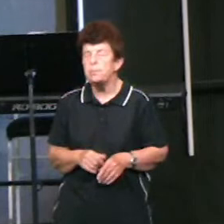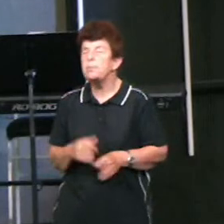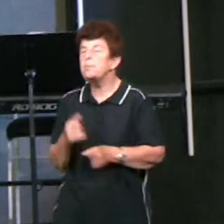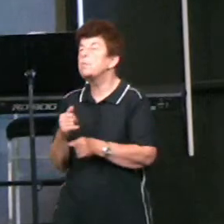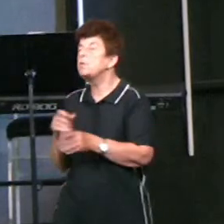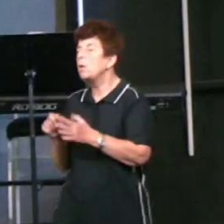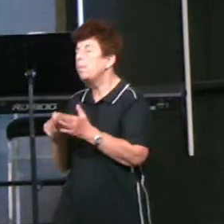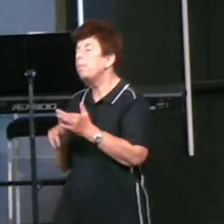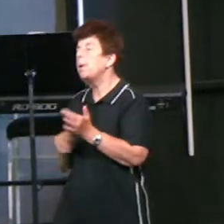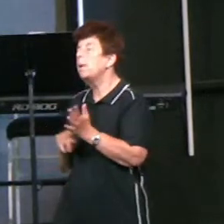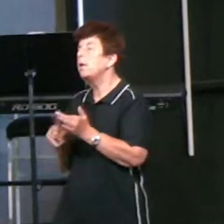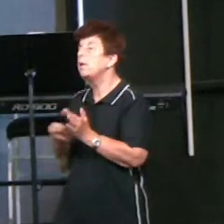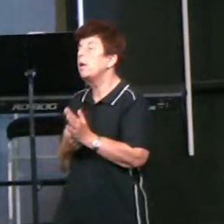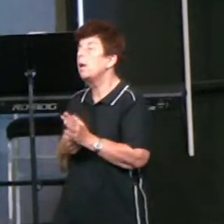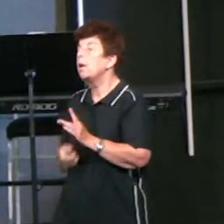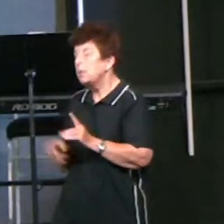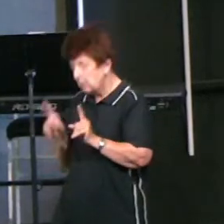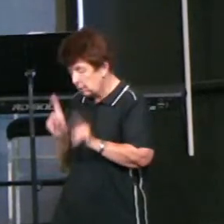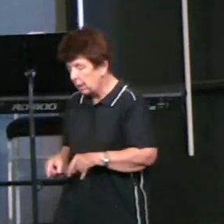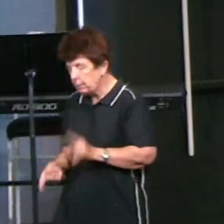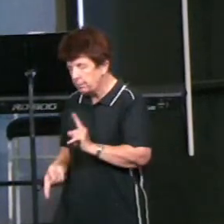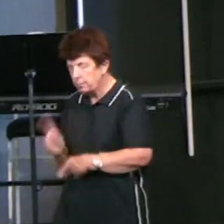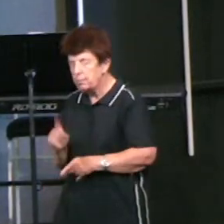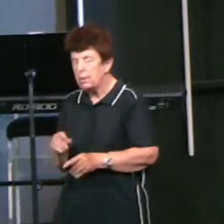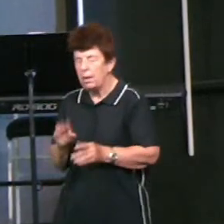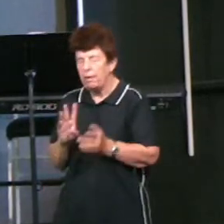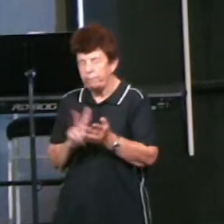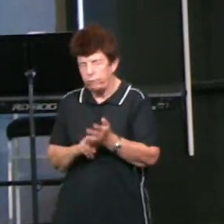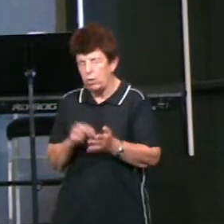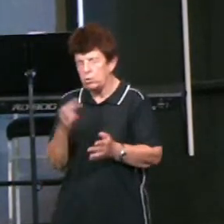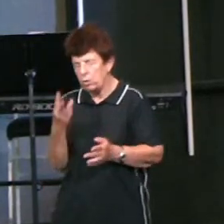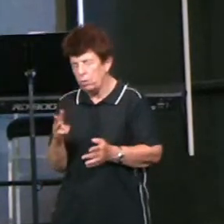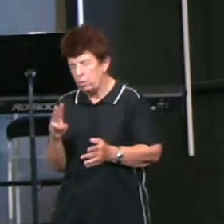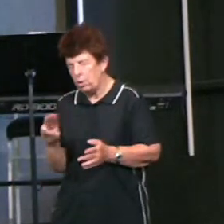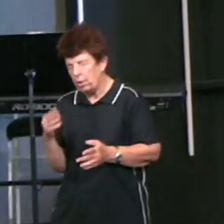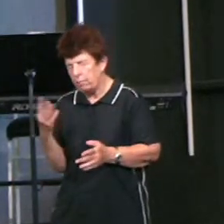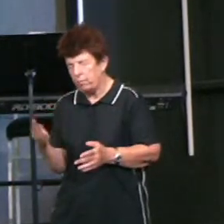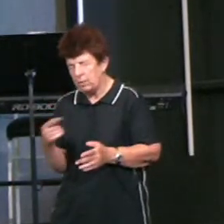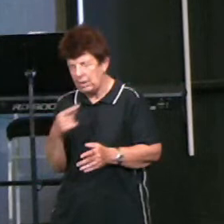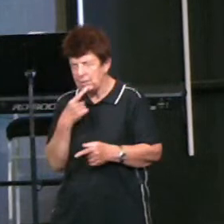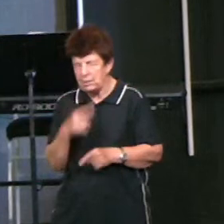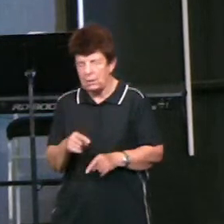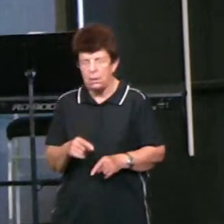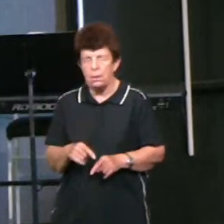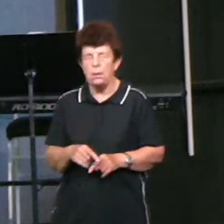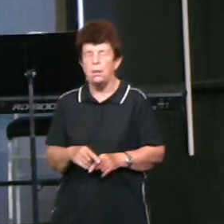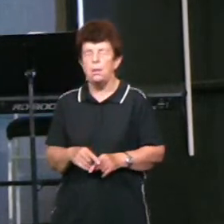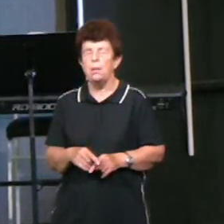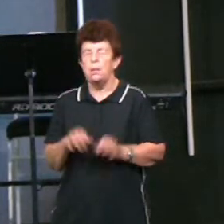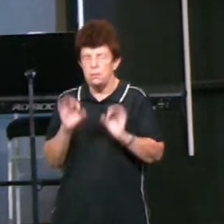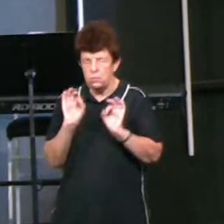obedient. He's starting to grasp this, but it's in verse 34 that he declares it so